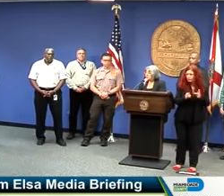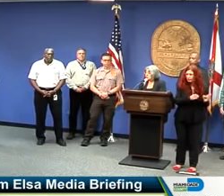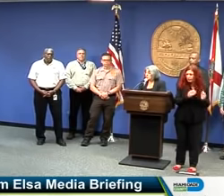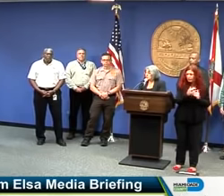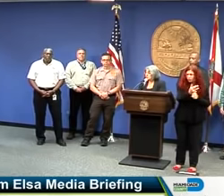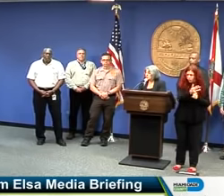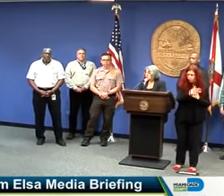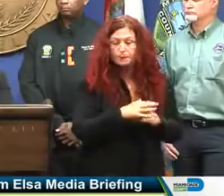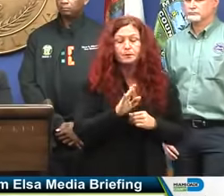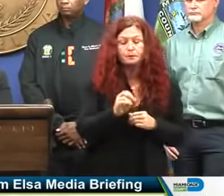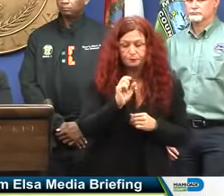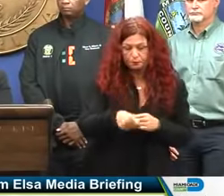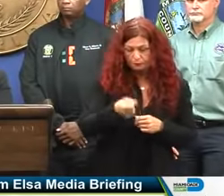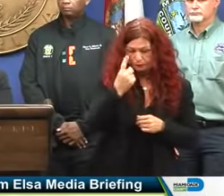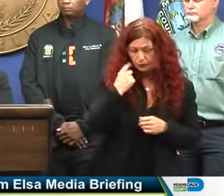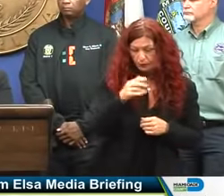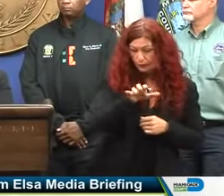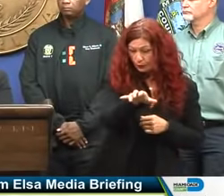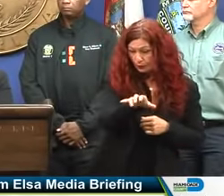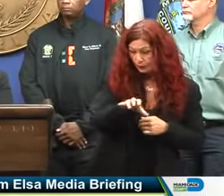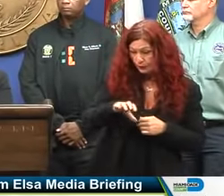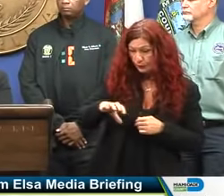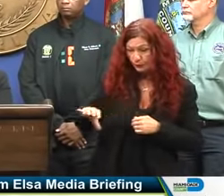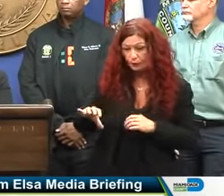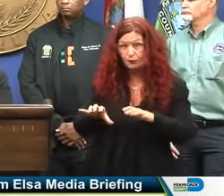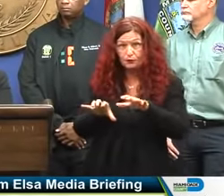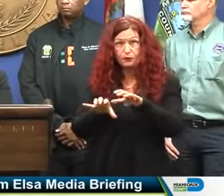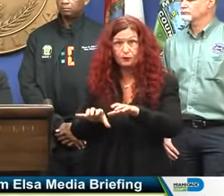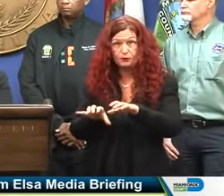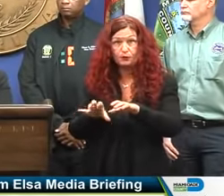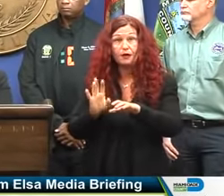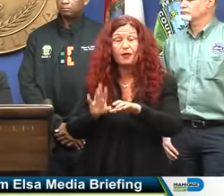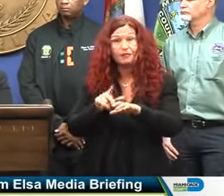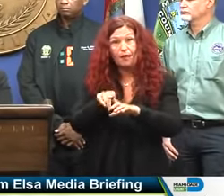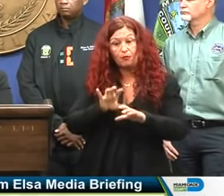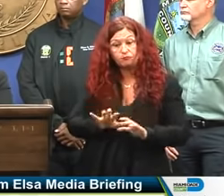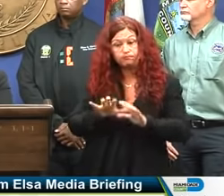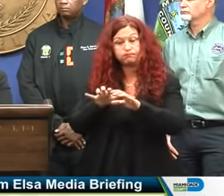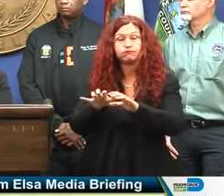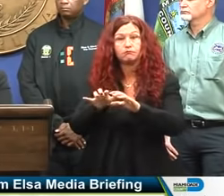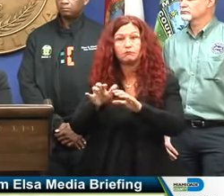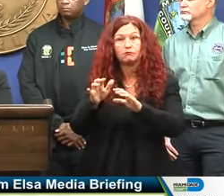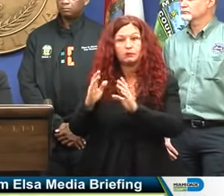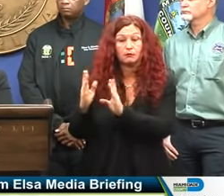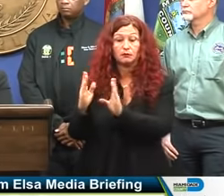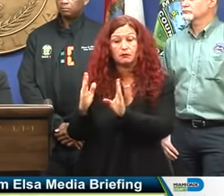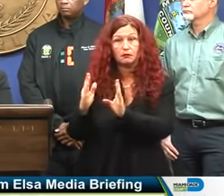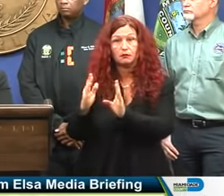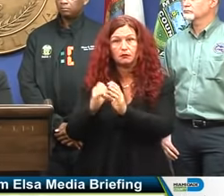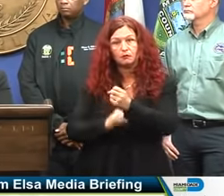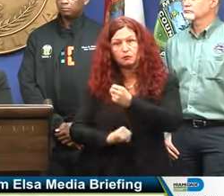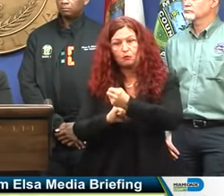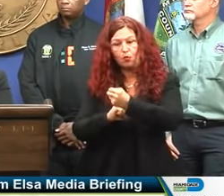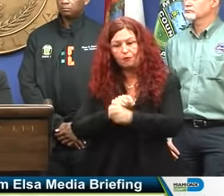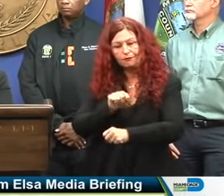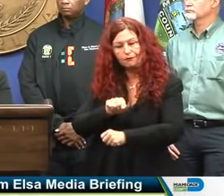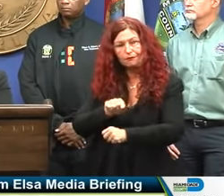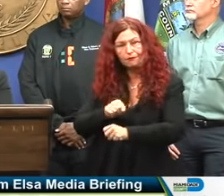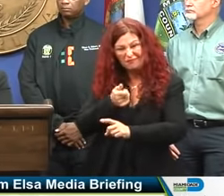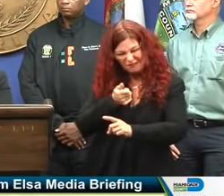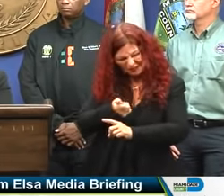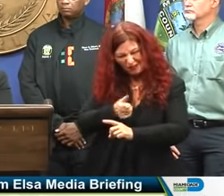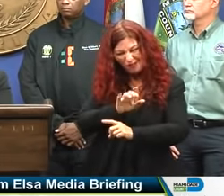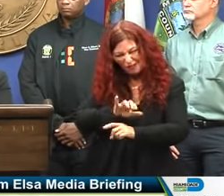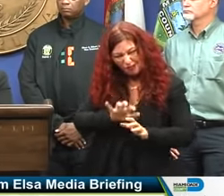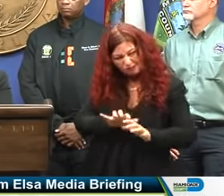pile closest to the building was actually holding the building up. And so therefore it was not safe to do search activities